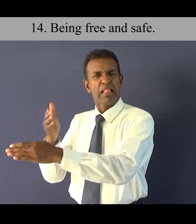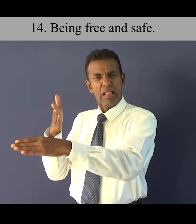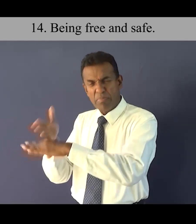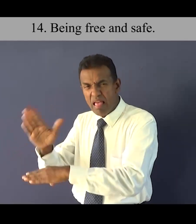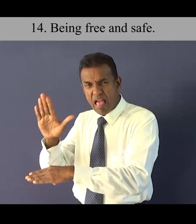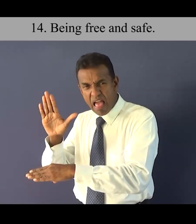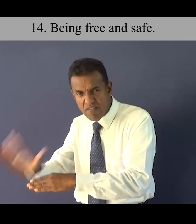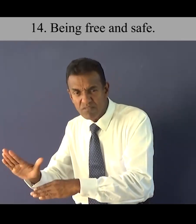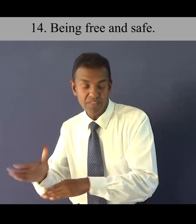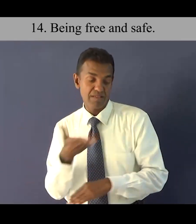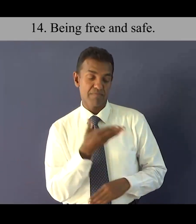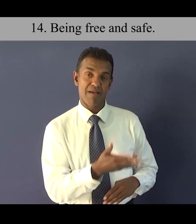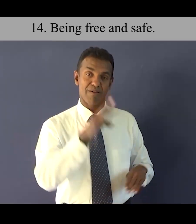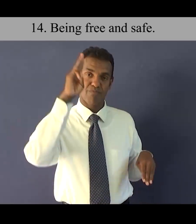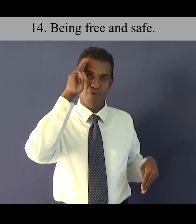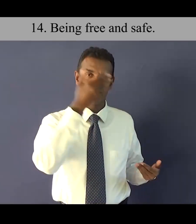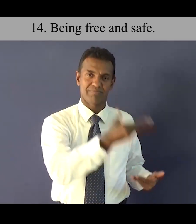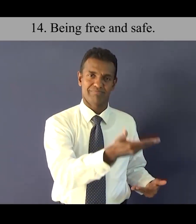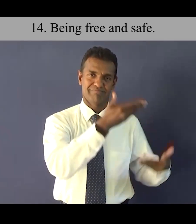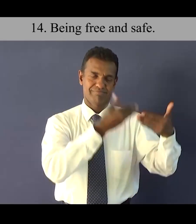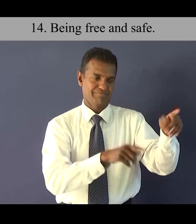ways this agreement says.